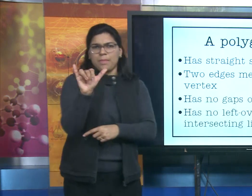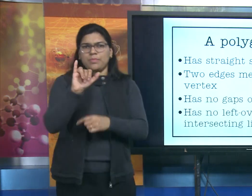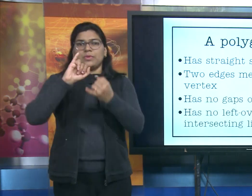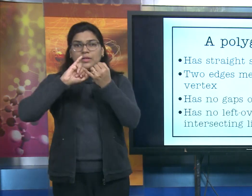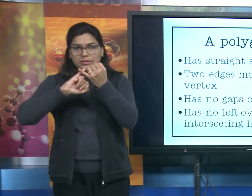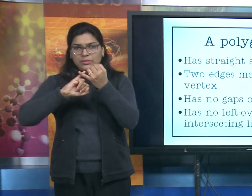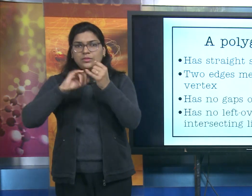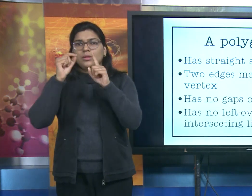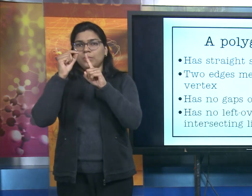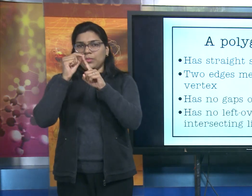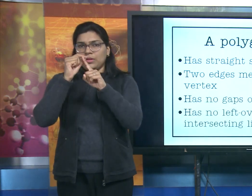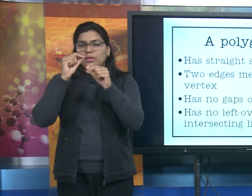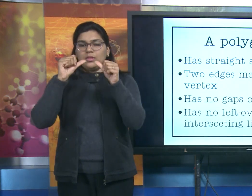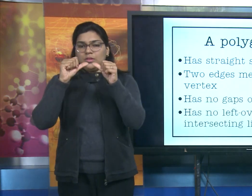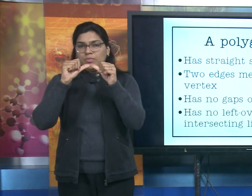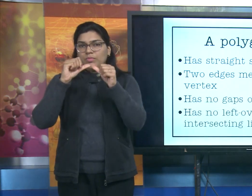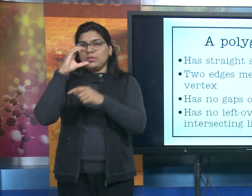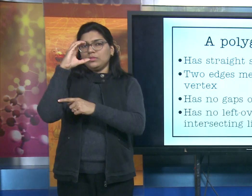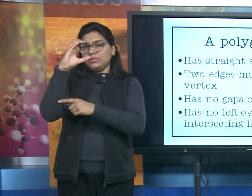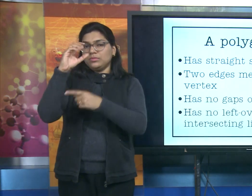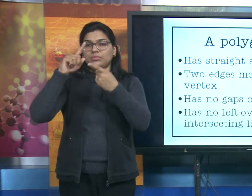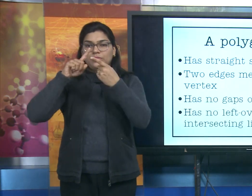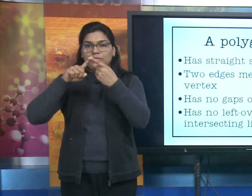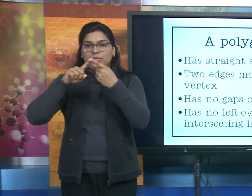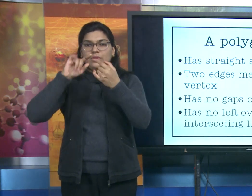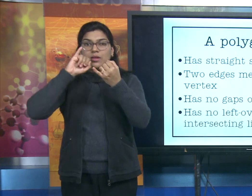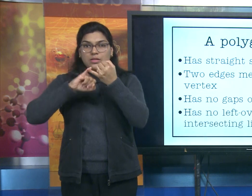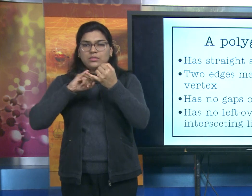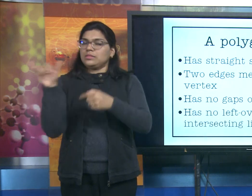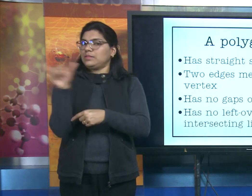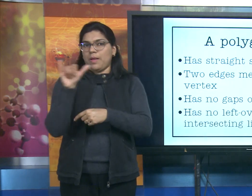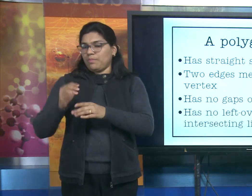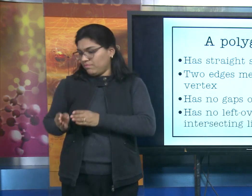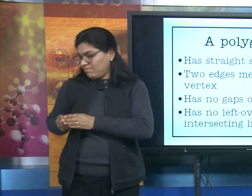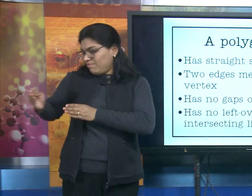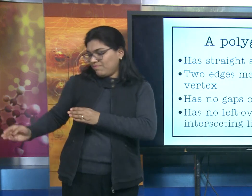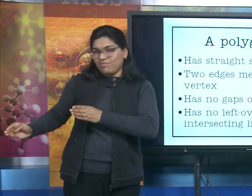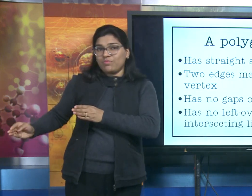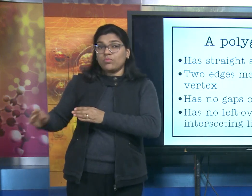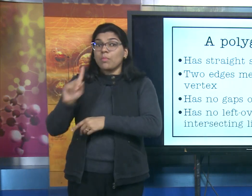So gap and space, these two words have similar meaning.